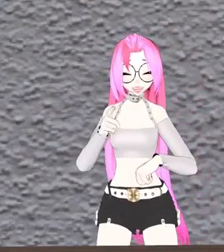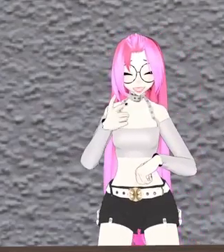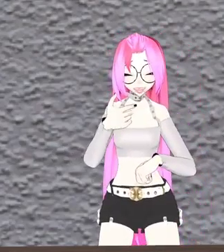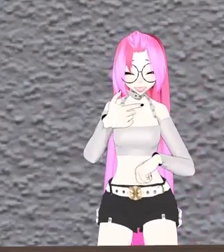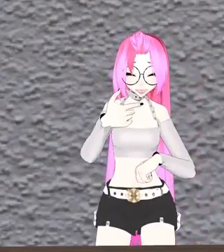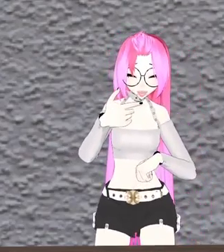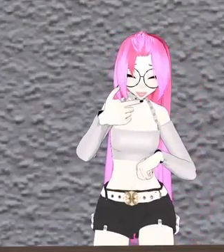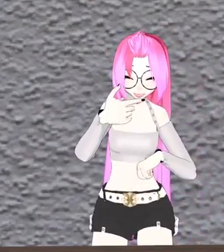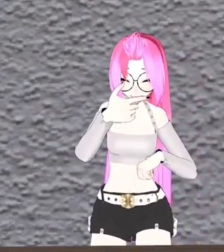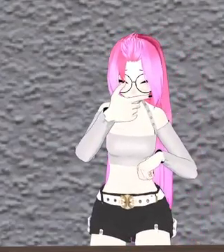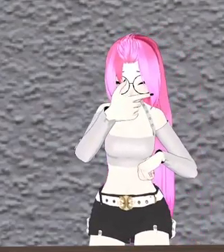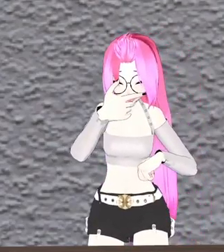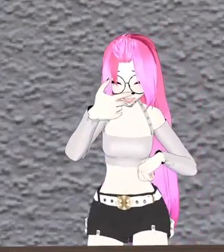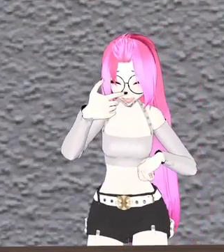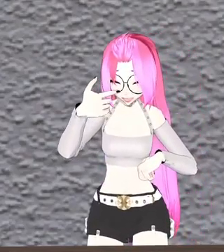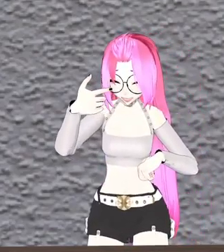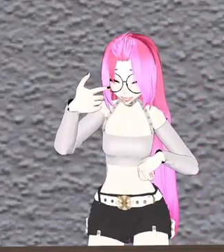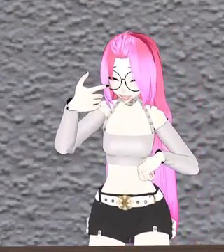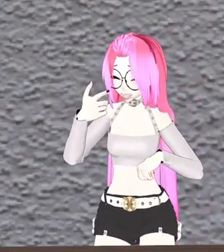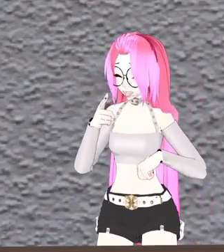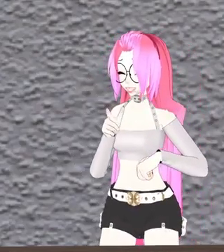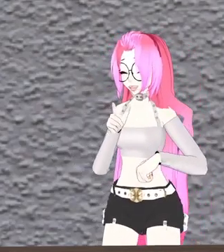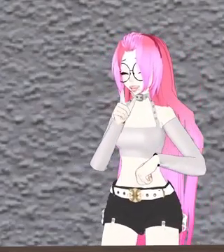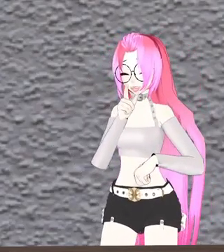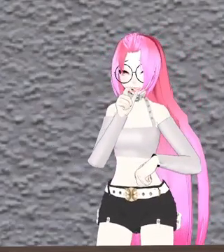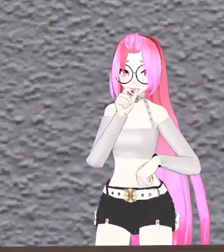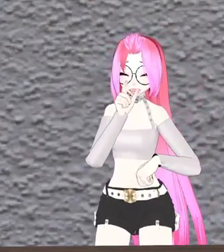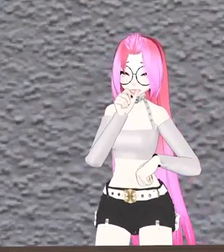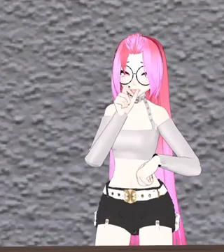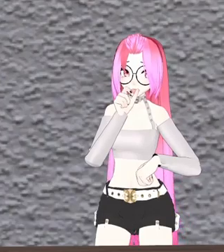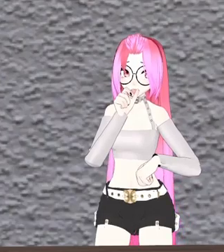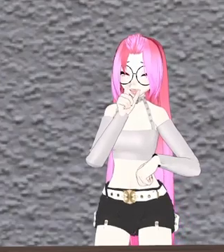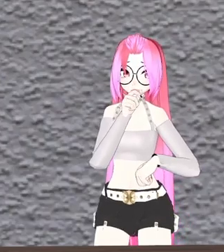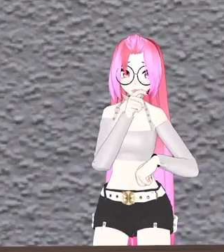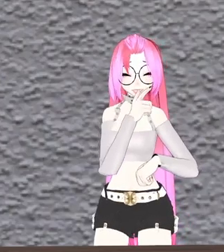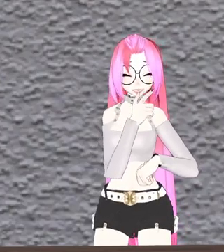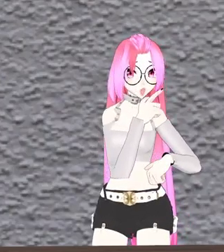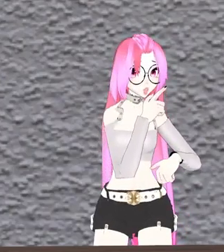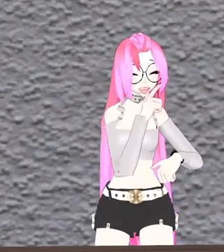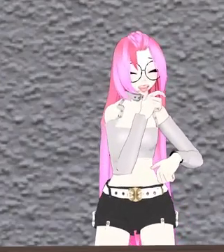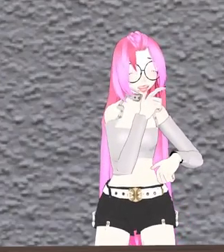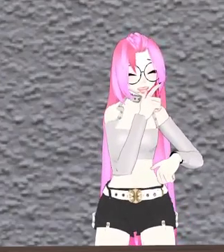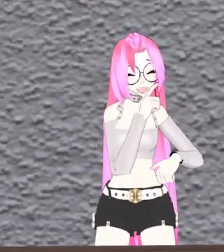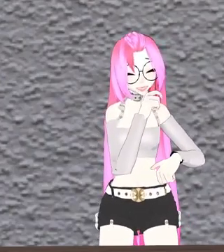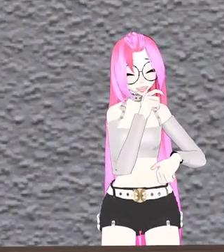Next is who. So there's multiple variations. The first one you're going to see is with L hand,